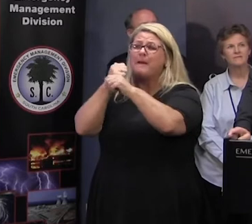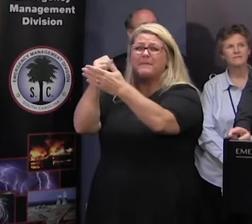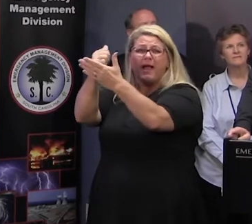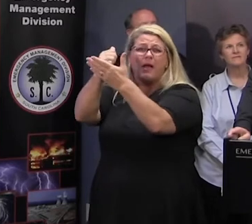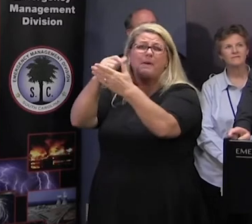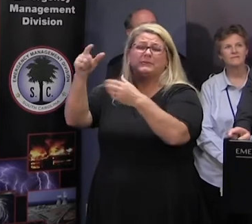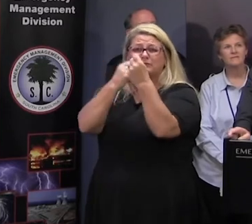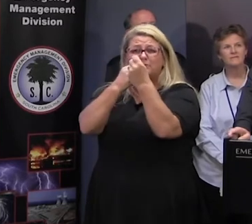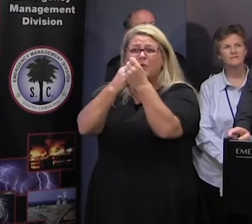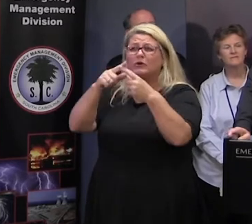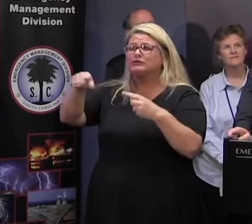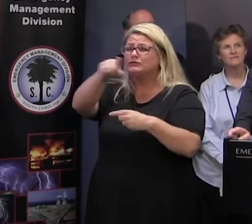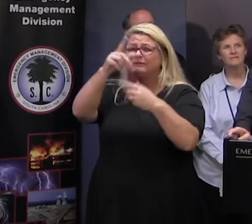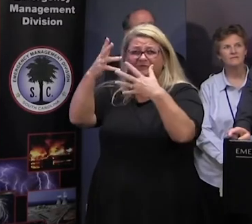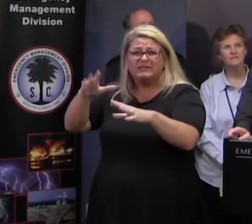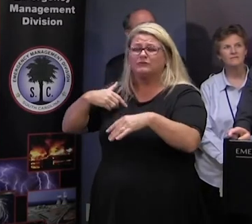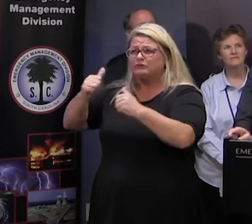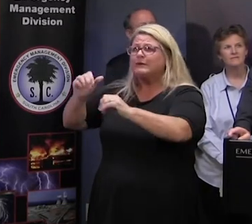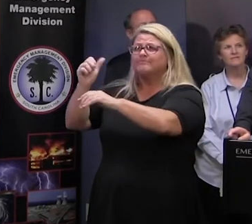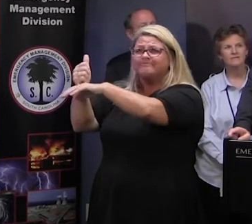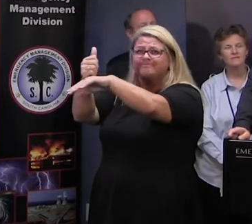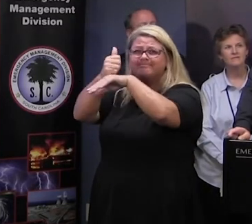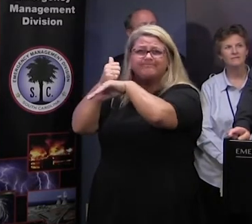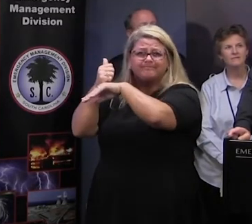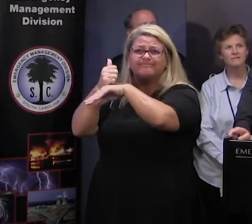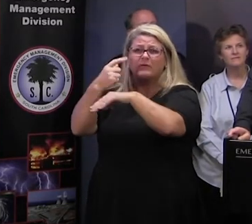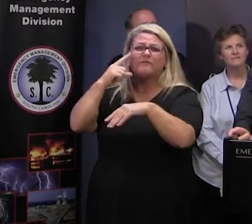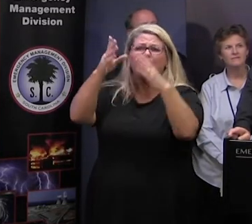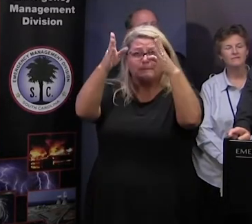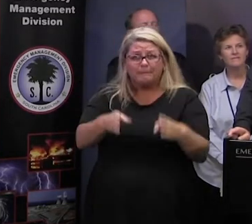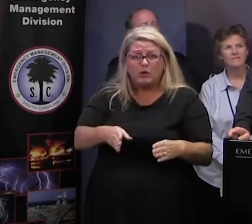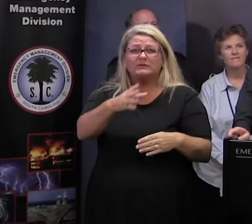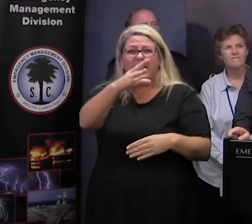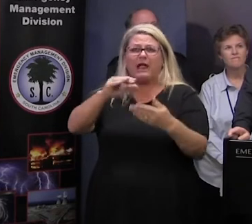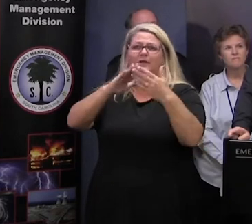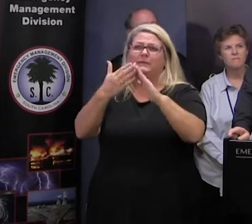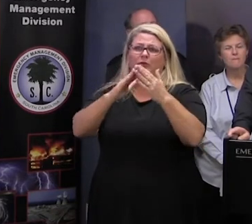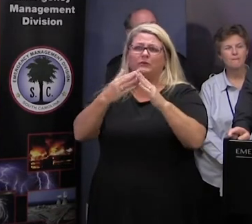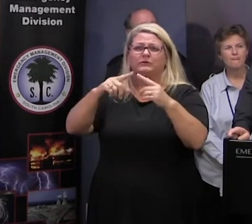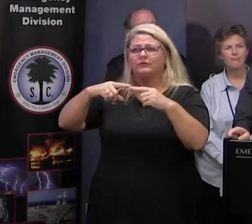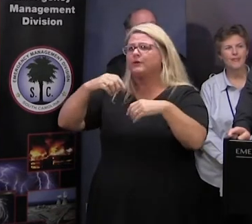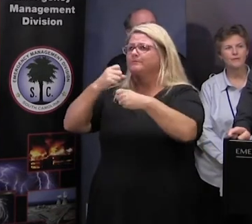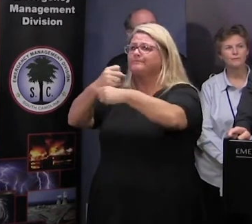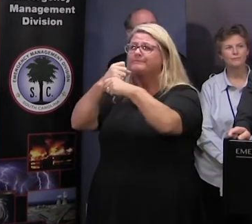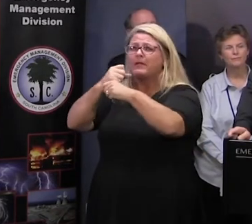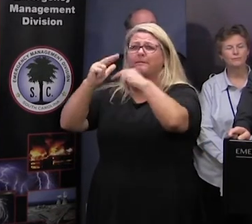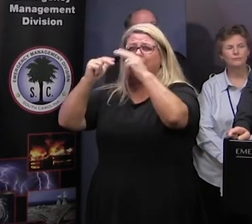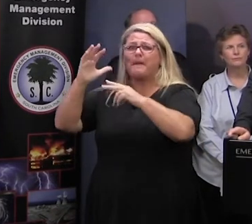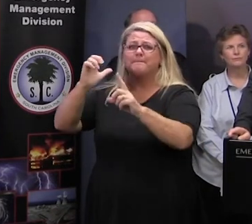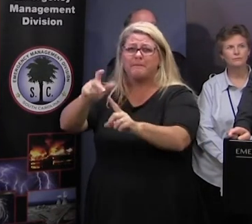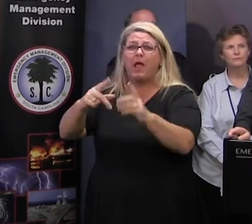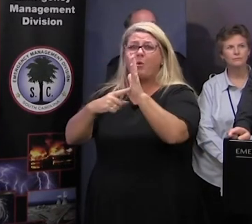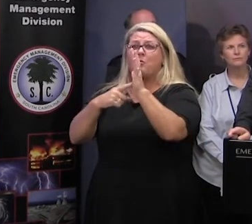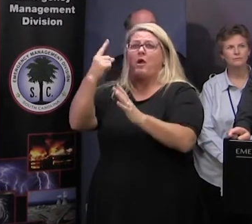pre-position support to be ready to help not only individuals, but also the communities to repair their infrastructure once the water starts to